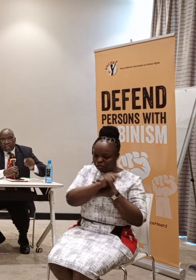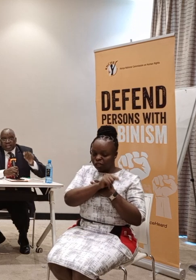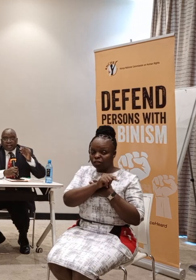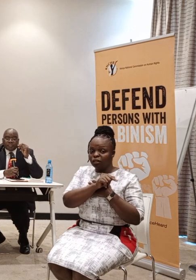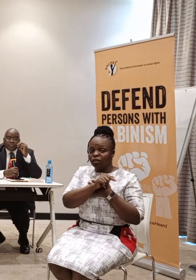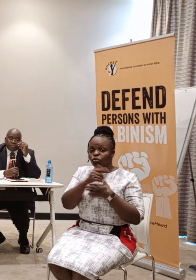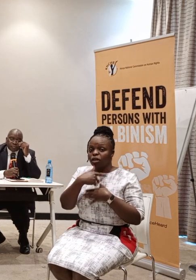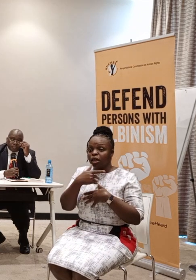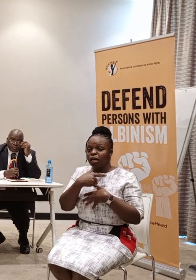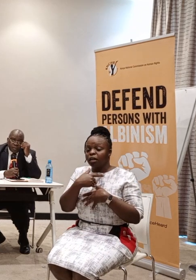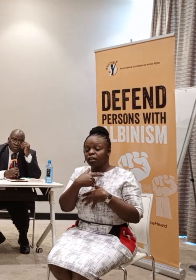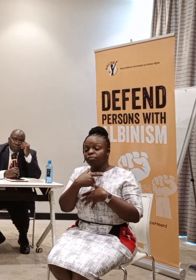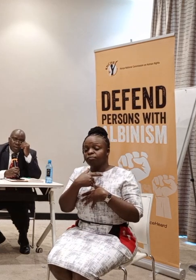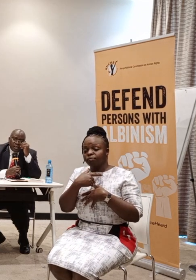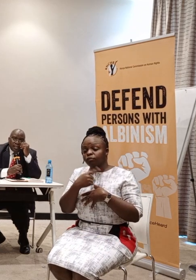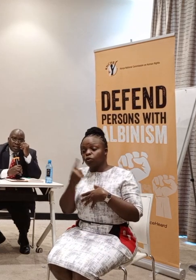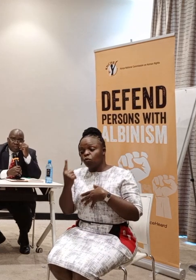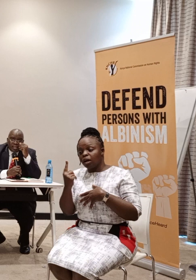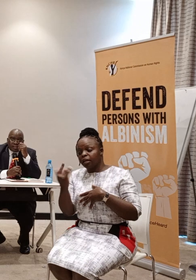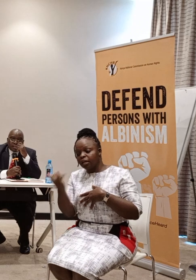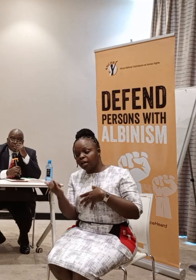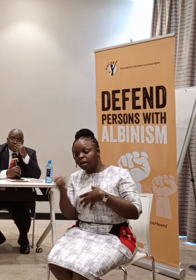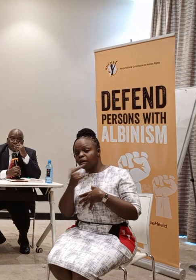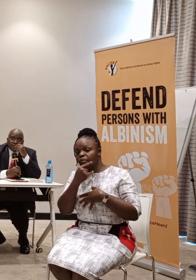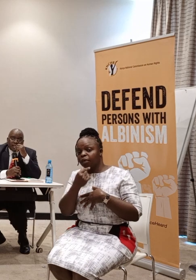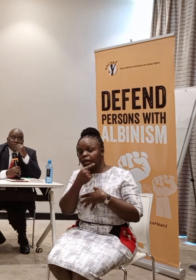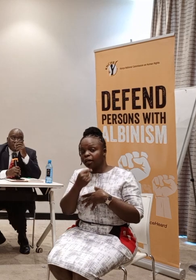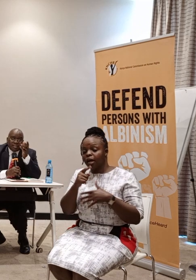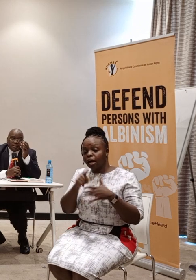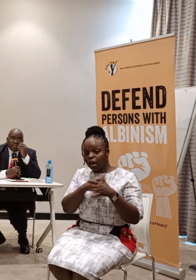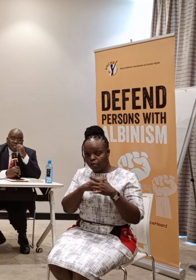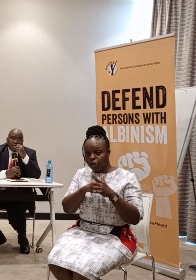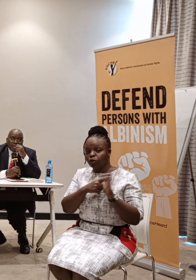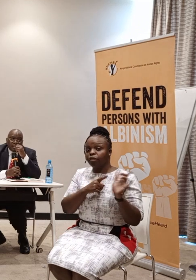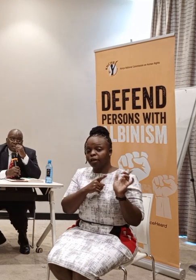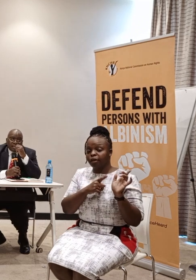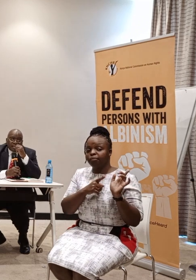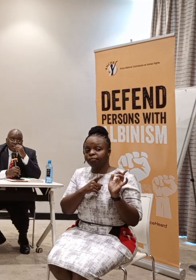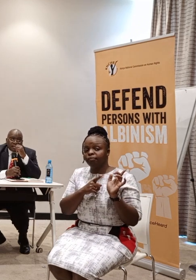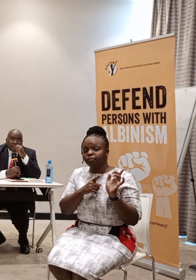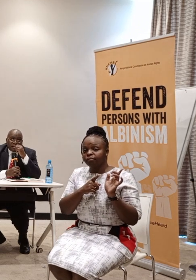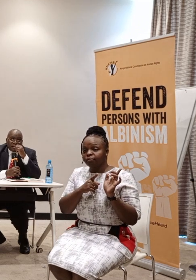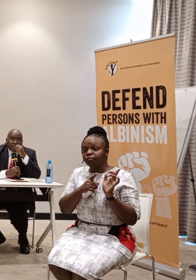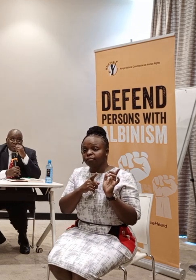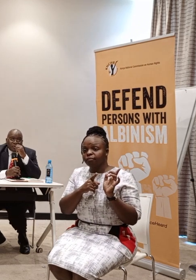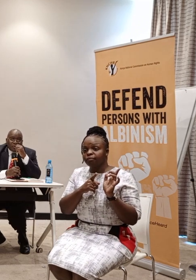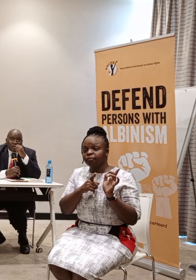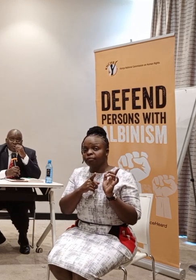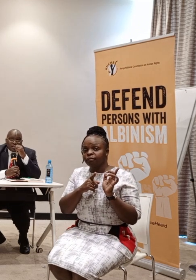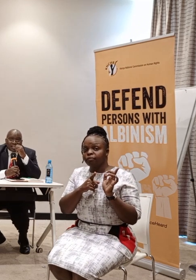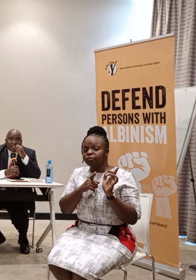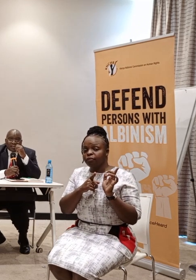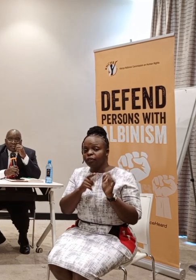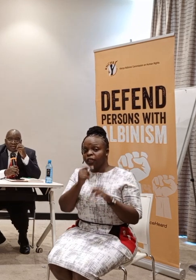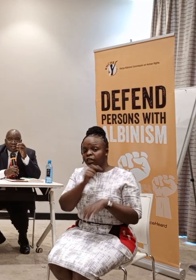we had one young man with albinism, and